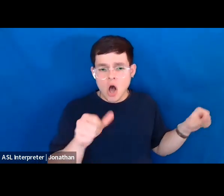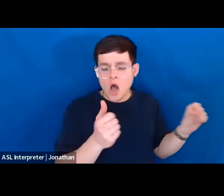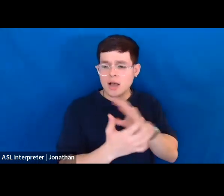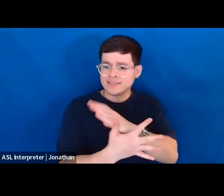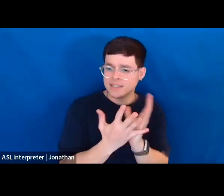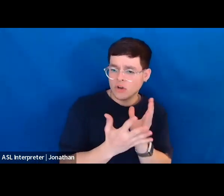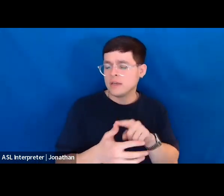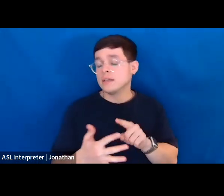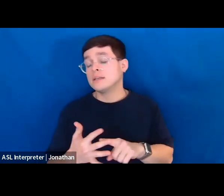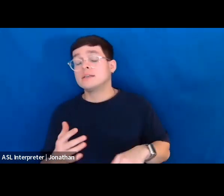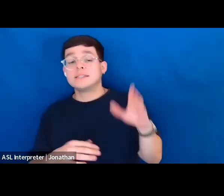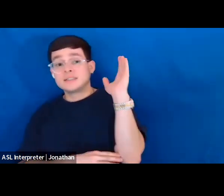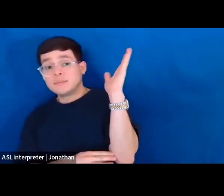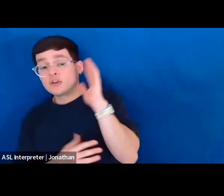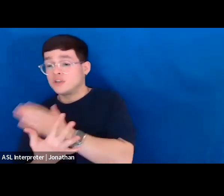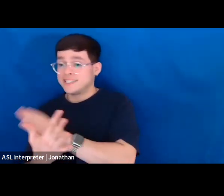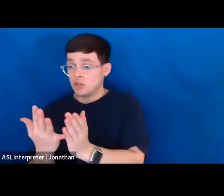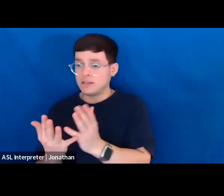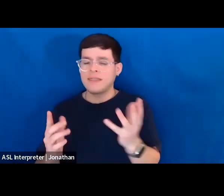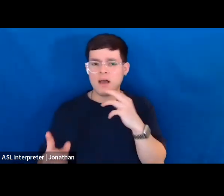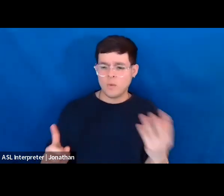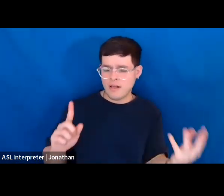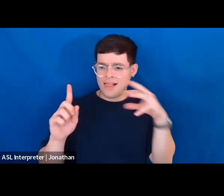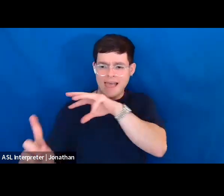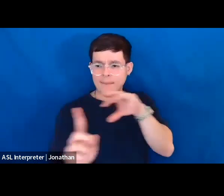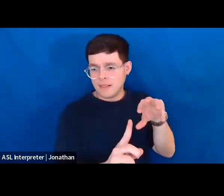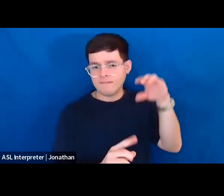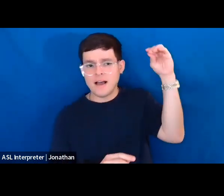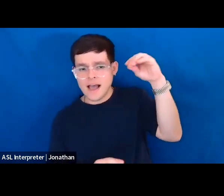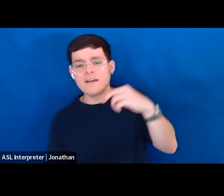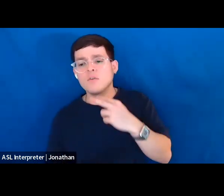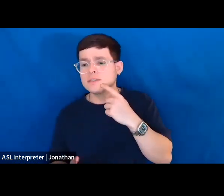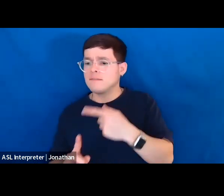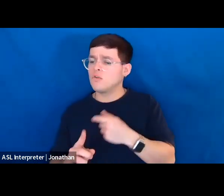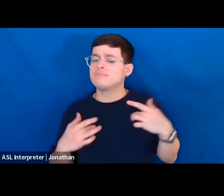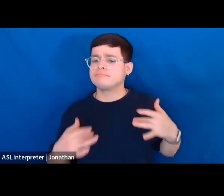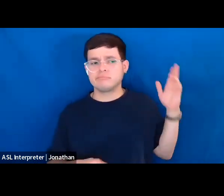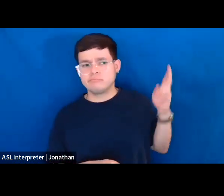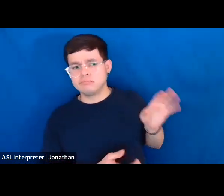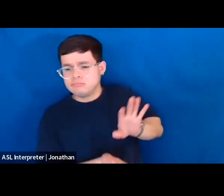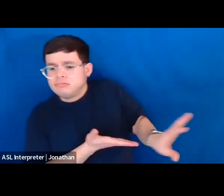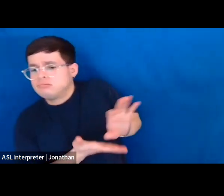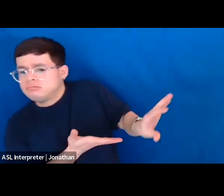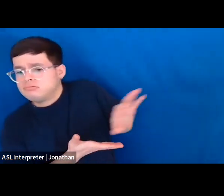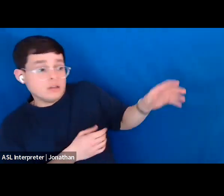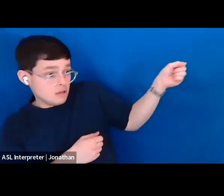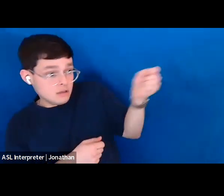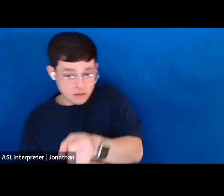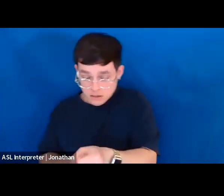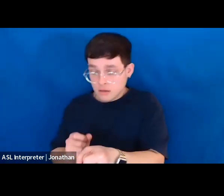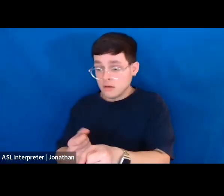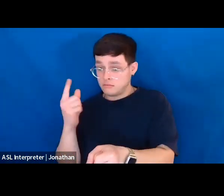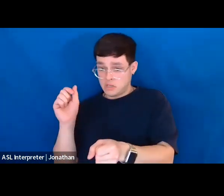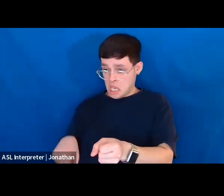that amplify voices from historically excluded populations, but we don't know if that translates